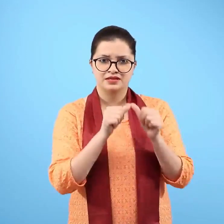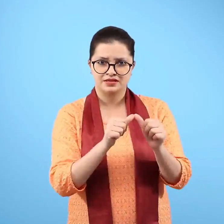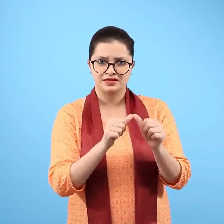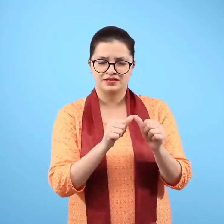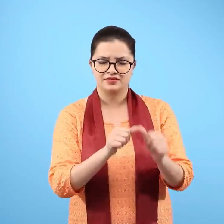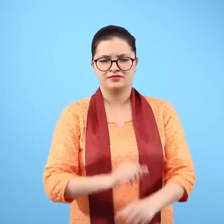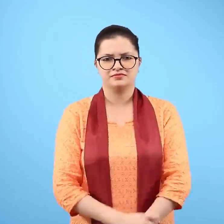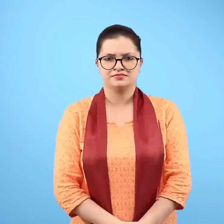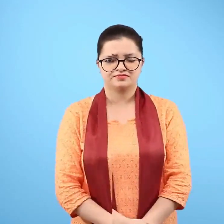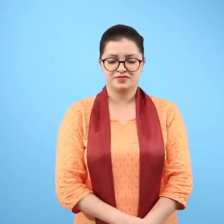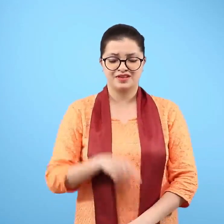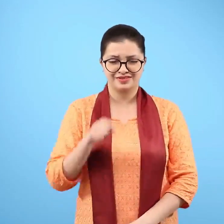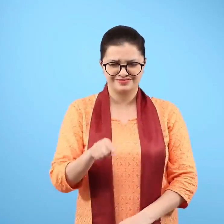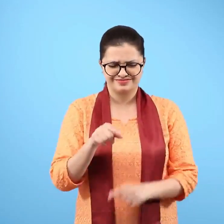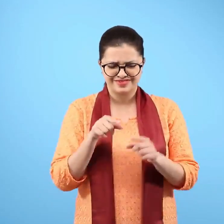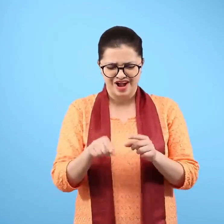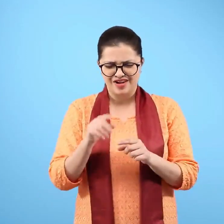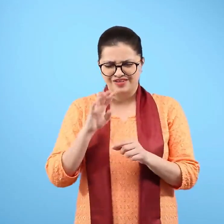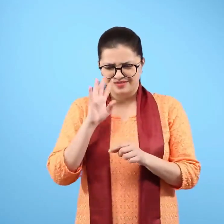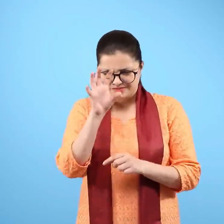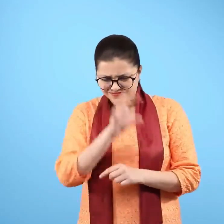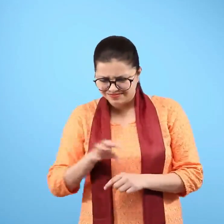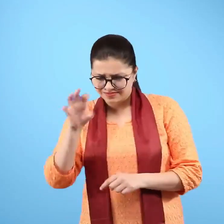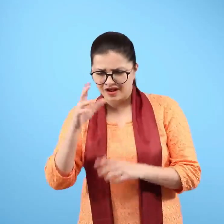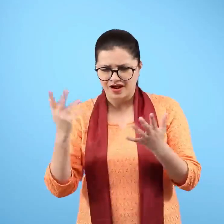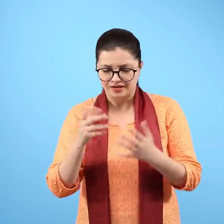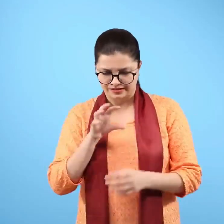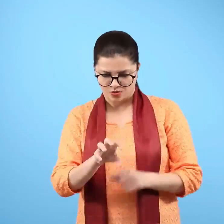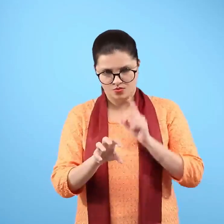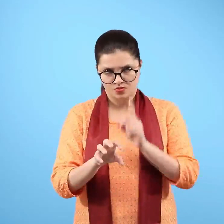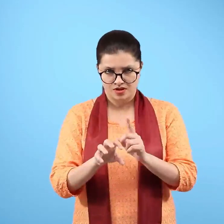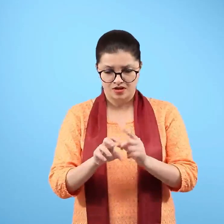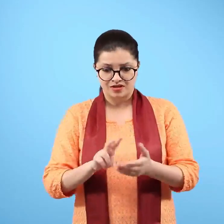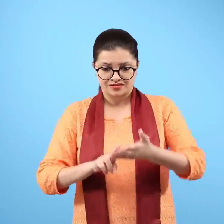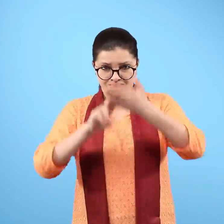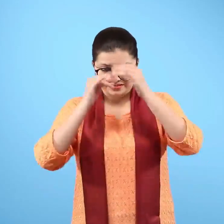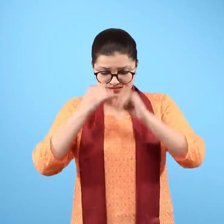A. Which state is surrounded by 4 other states?